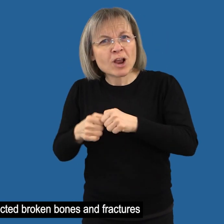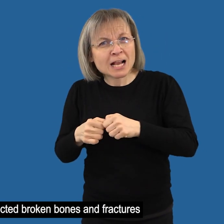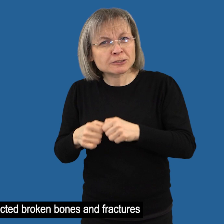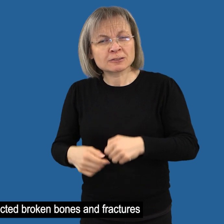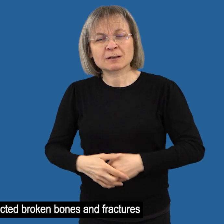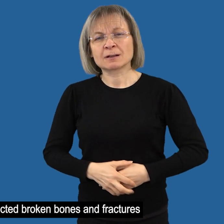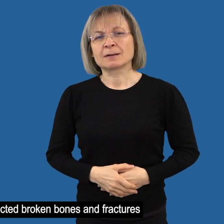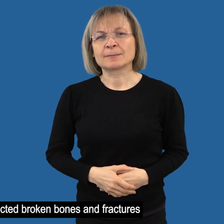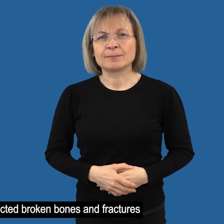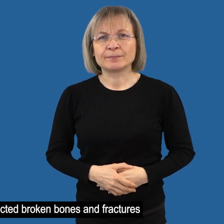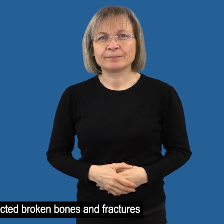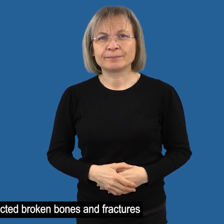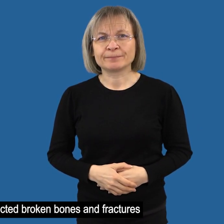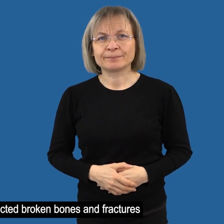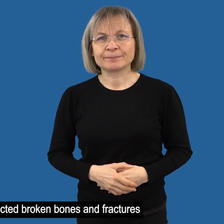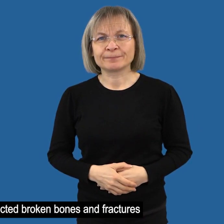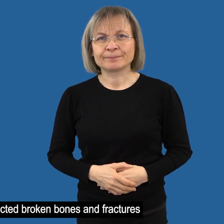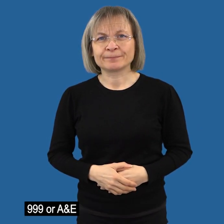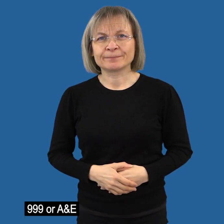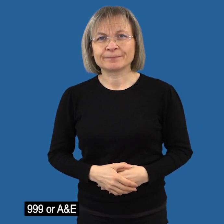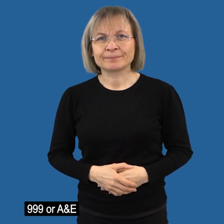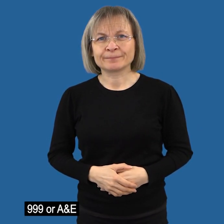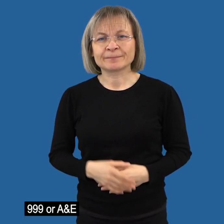Suspected broken bones and fractures.